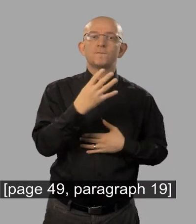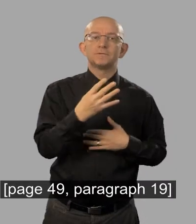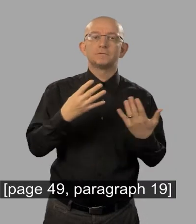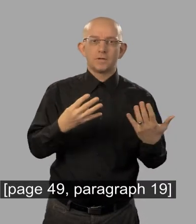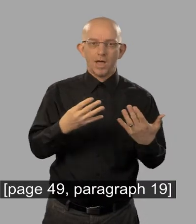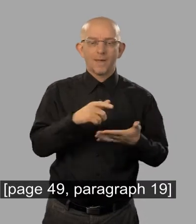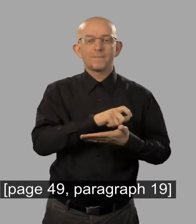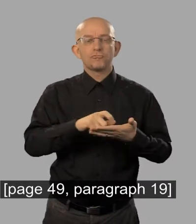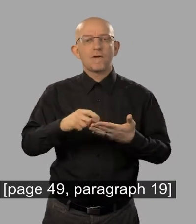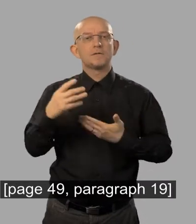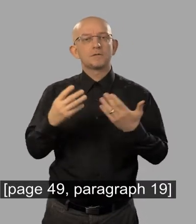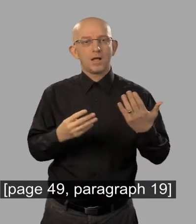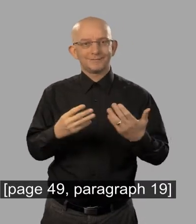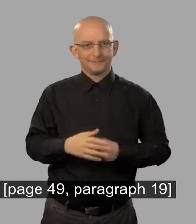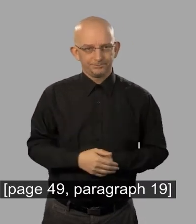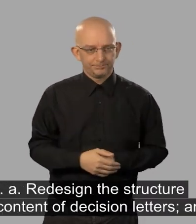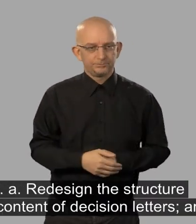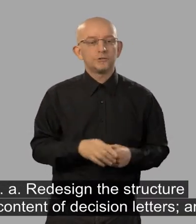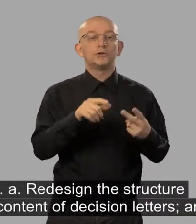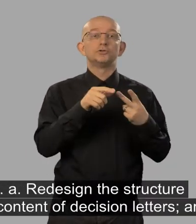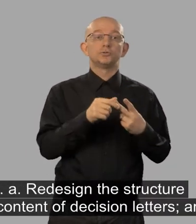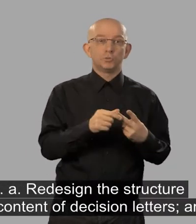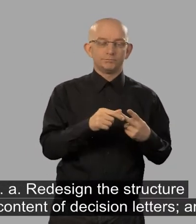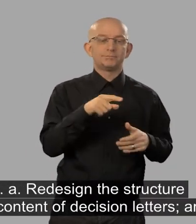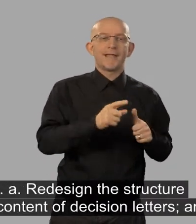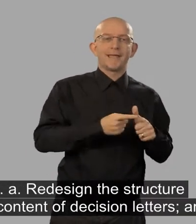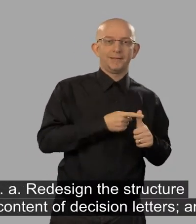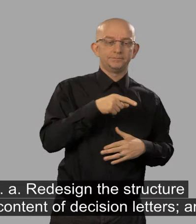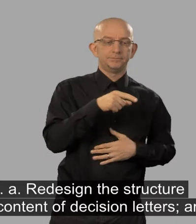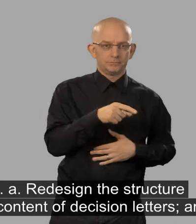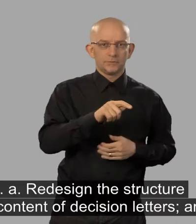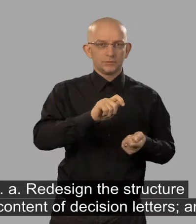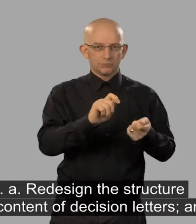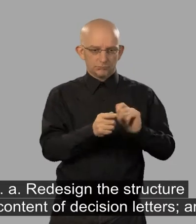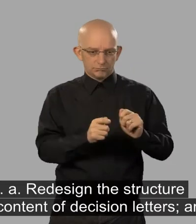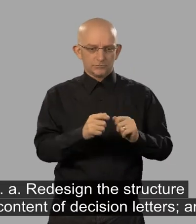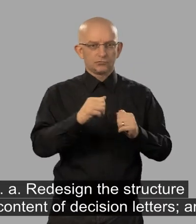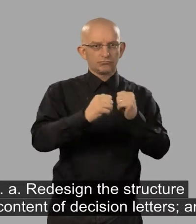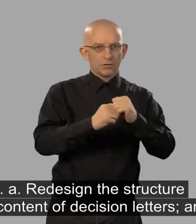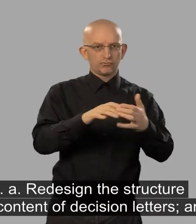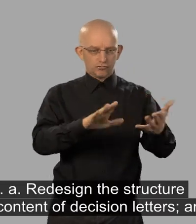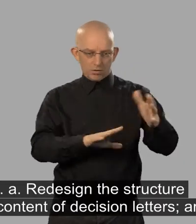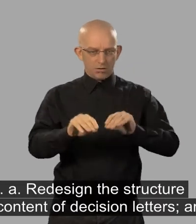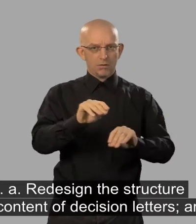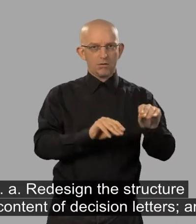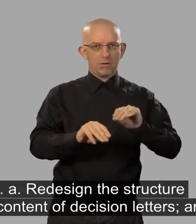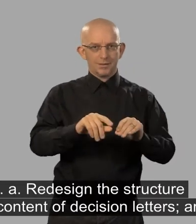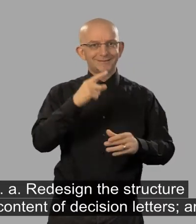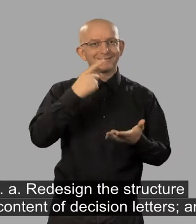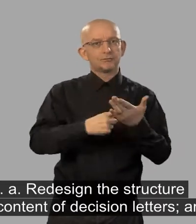Page 49, paragraph 19. 2a. Redesign the structure and